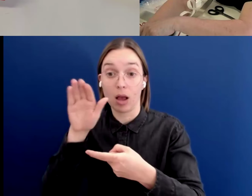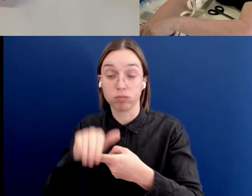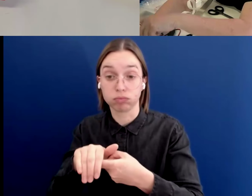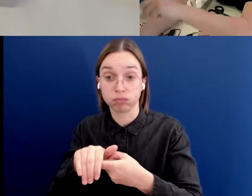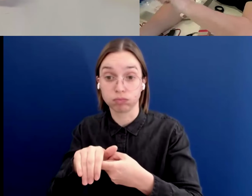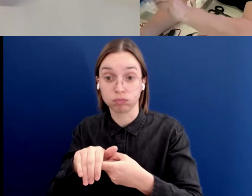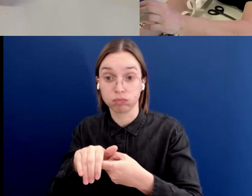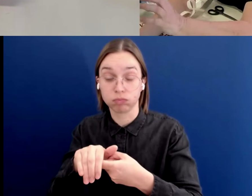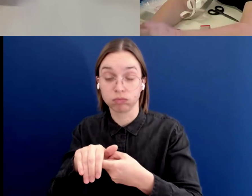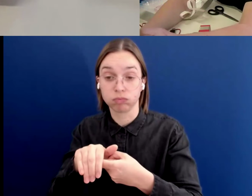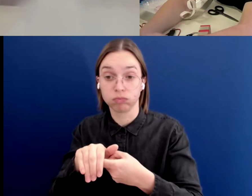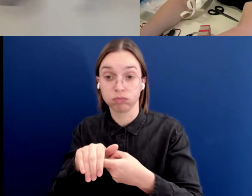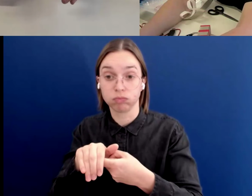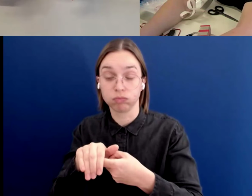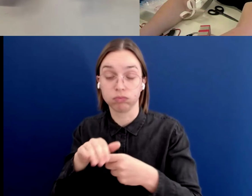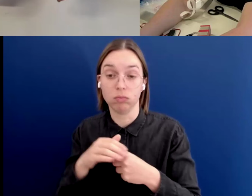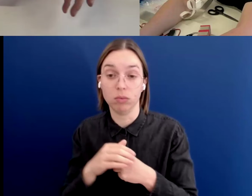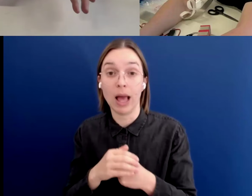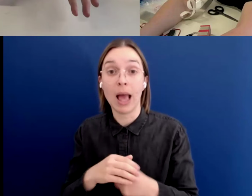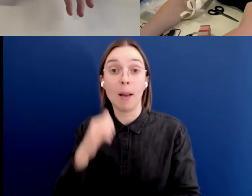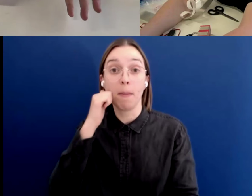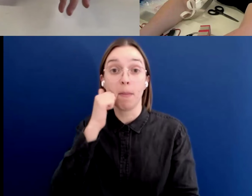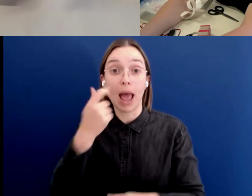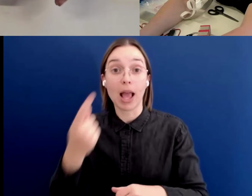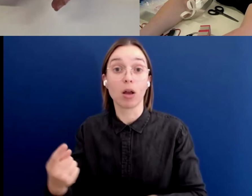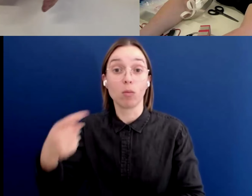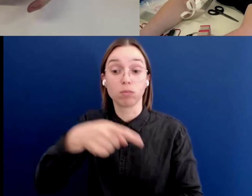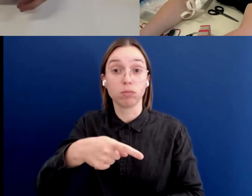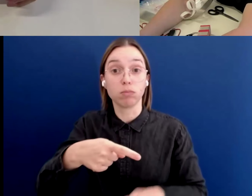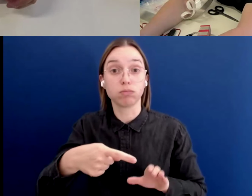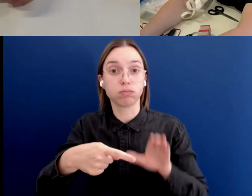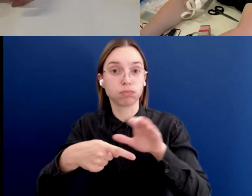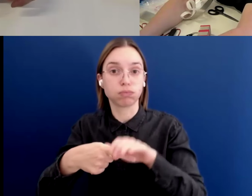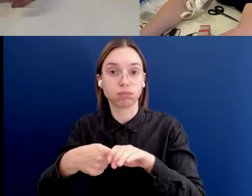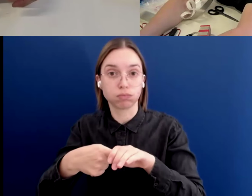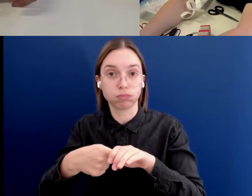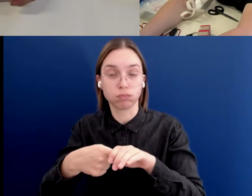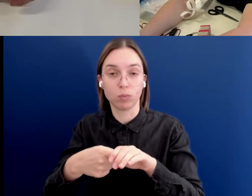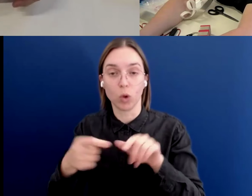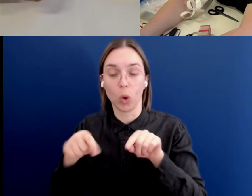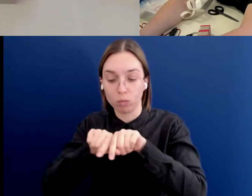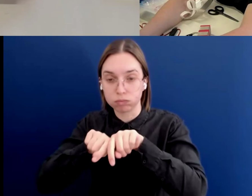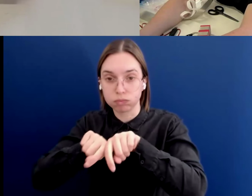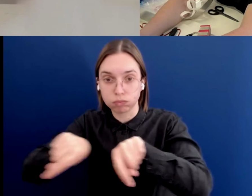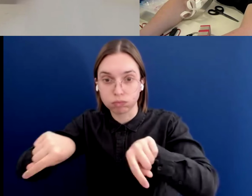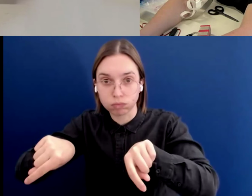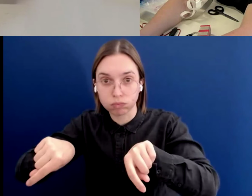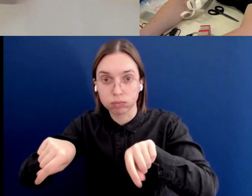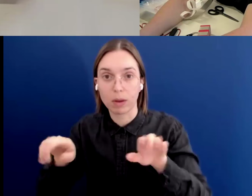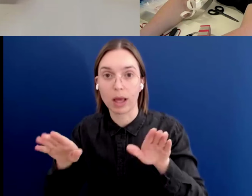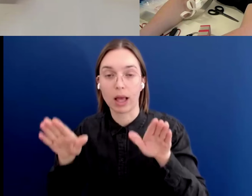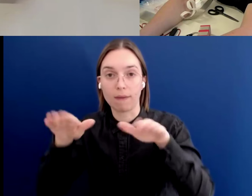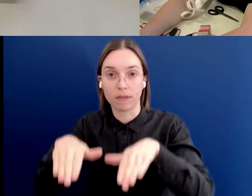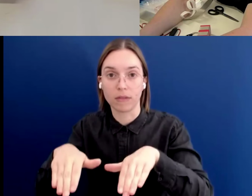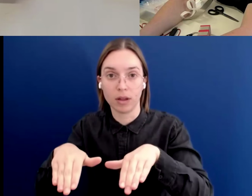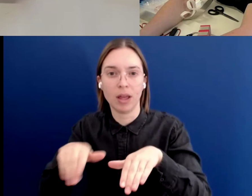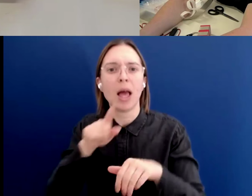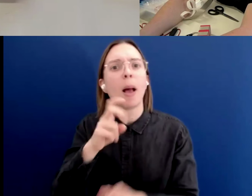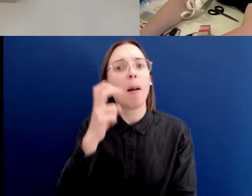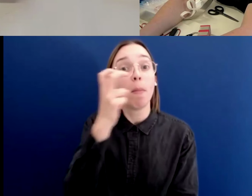flap. If you're working with blind people or blind children, it's impossible for them to